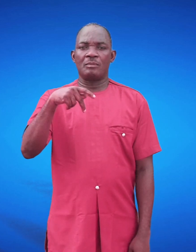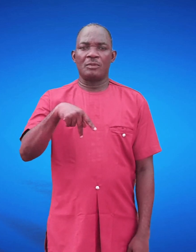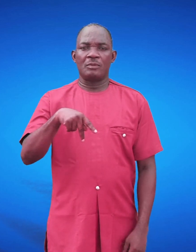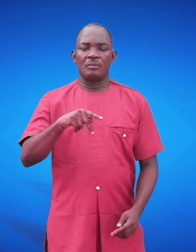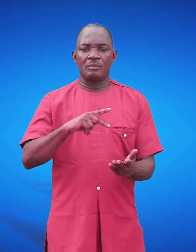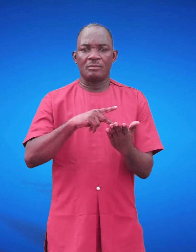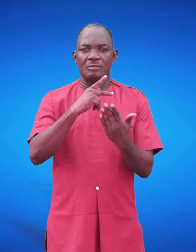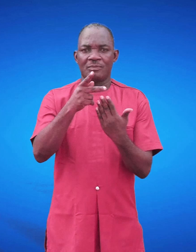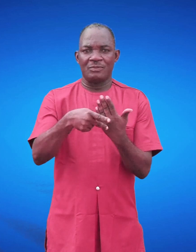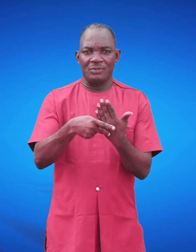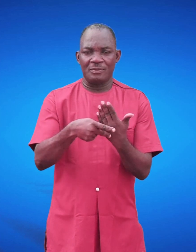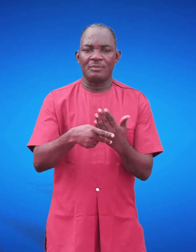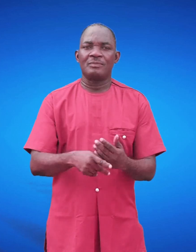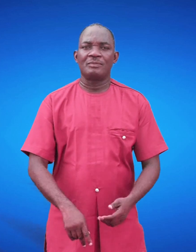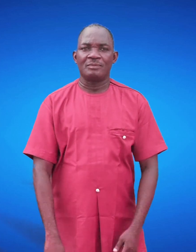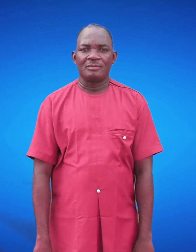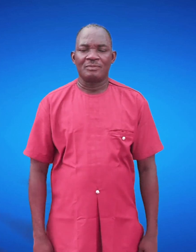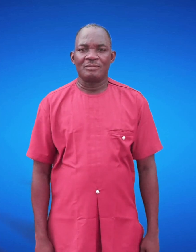Program